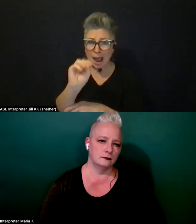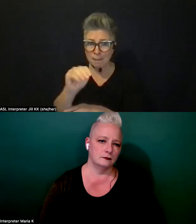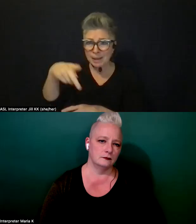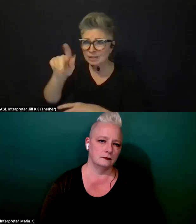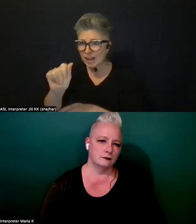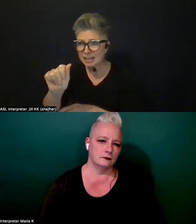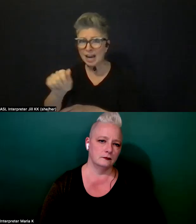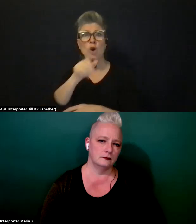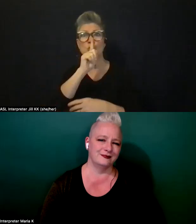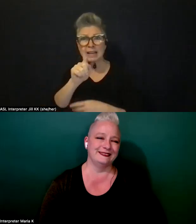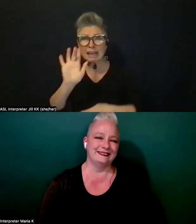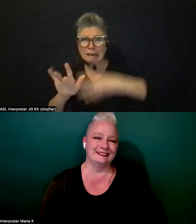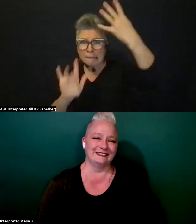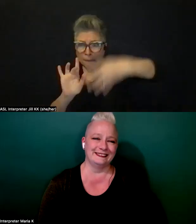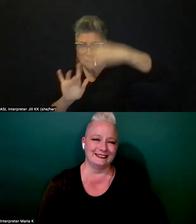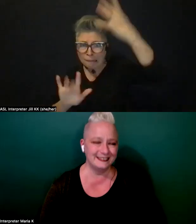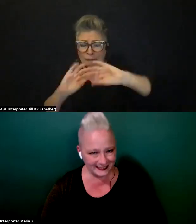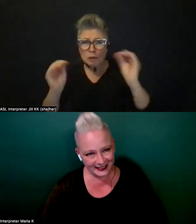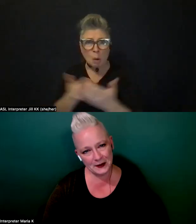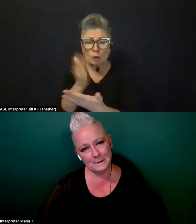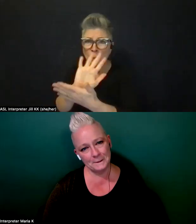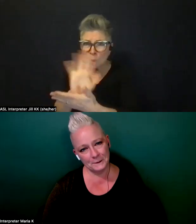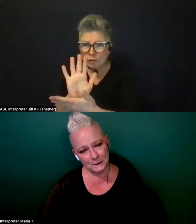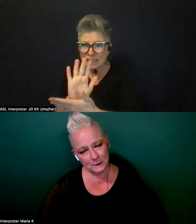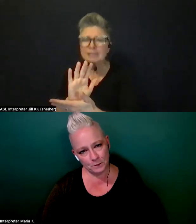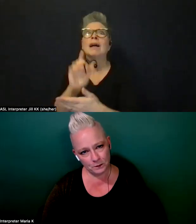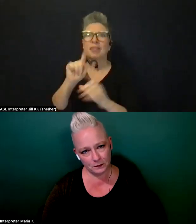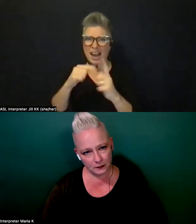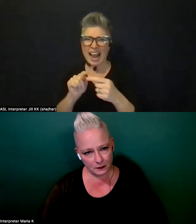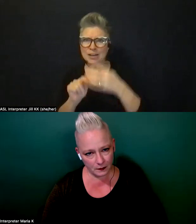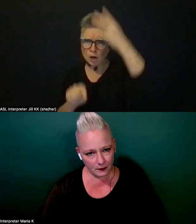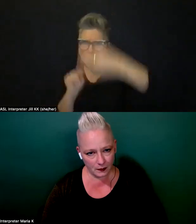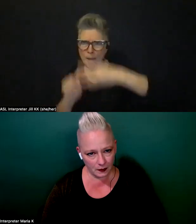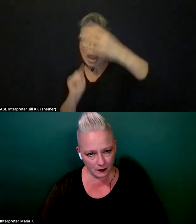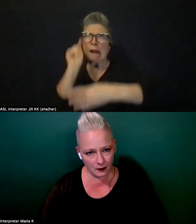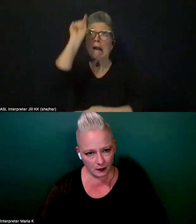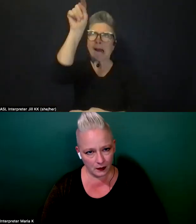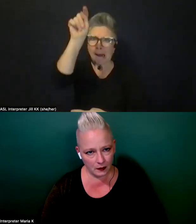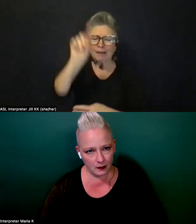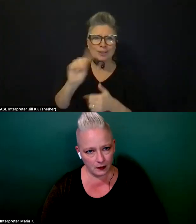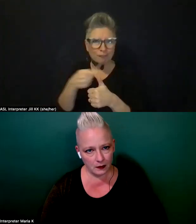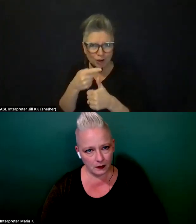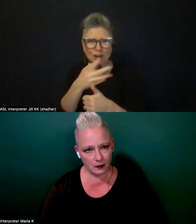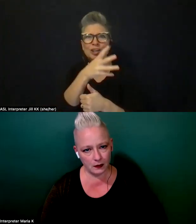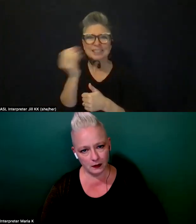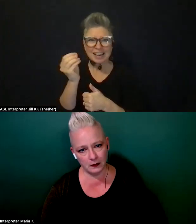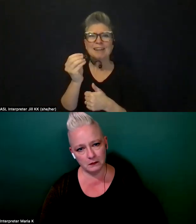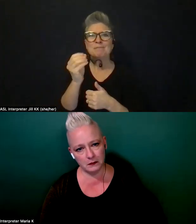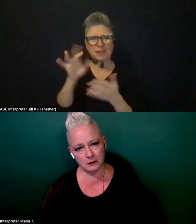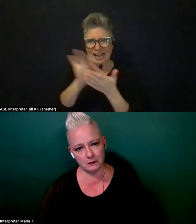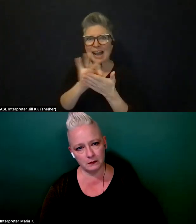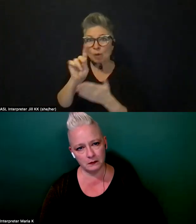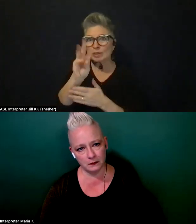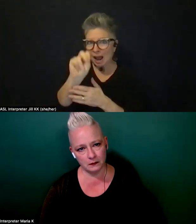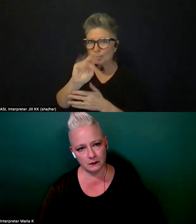new movies. I have to go back to the first weekend of Countdown to Christmas and pick my top two